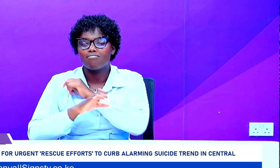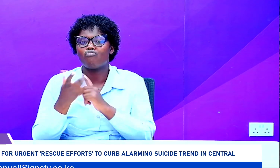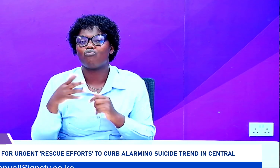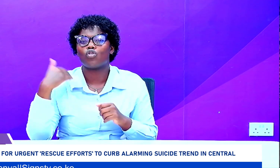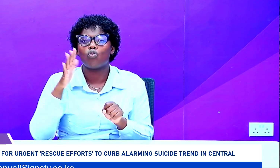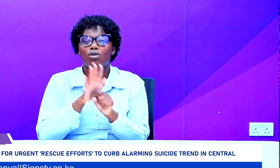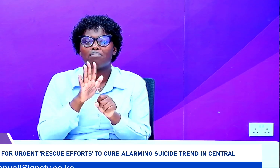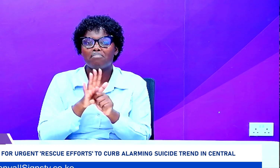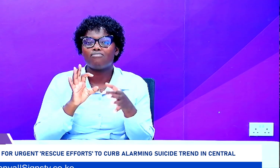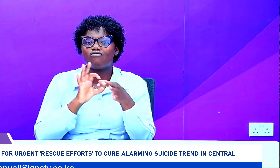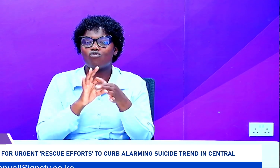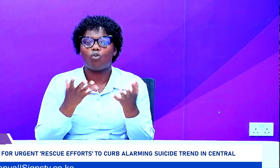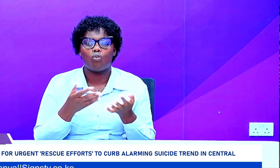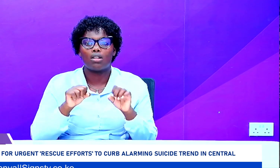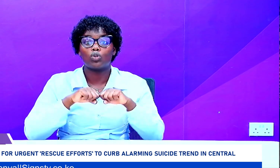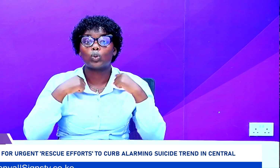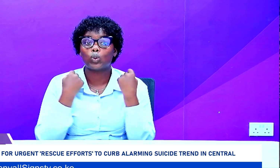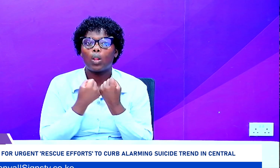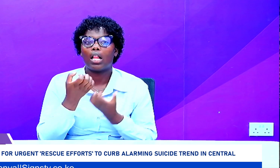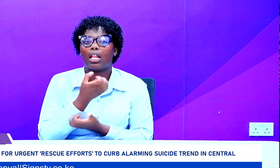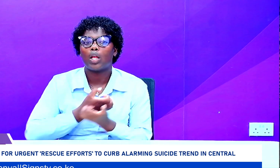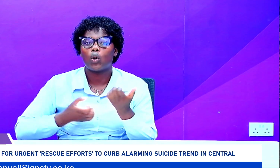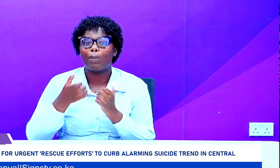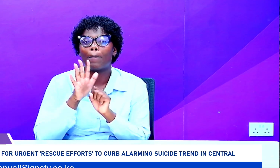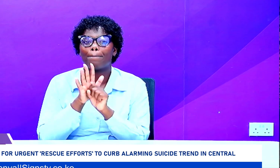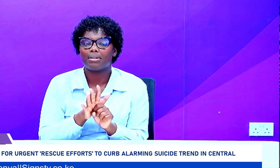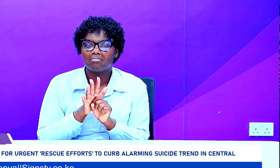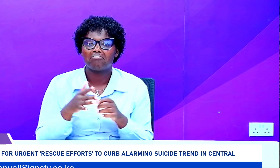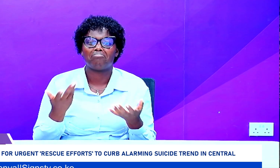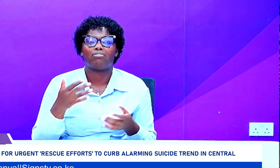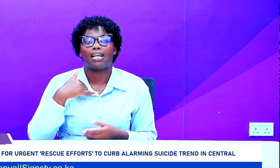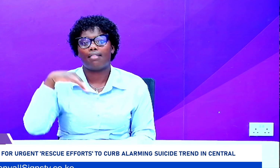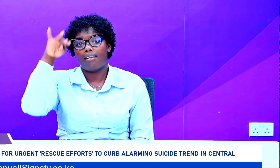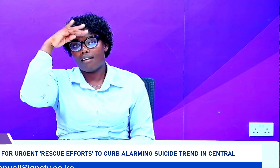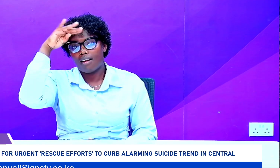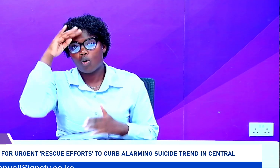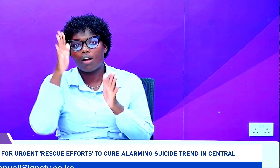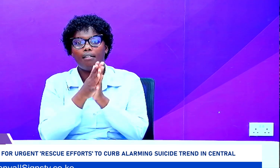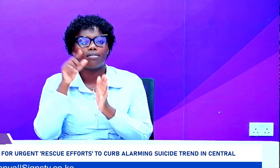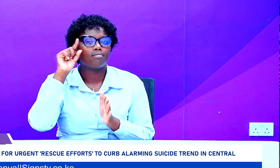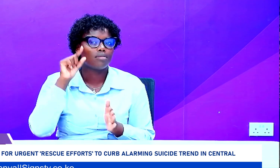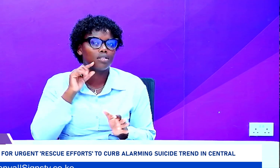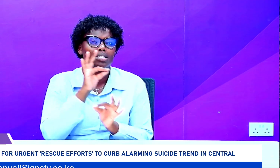having one of the highest rates of suicide in the country, often linked to socio-economic